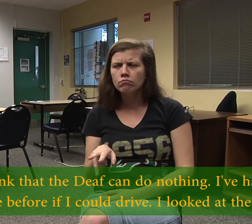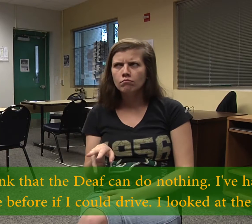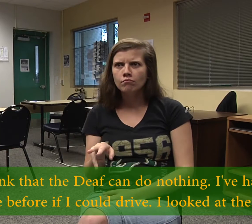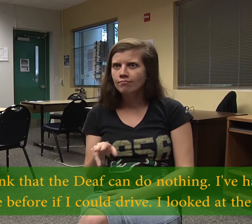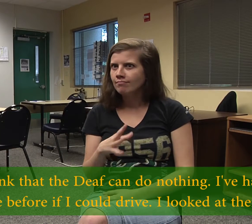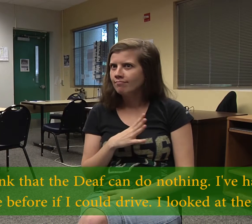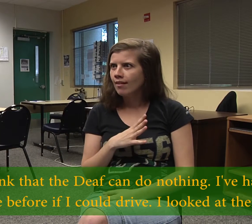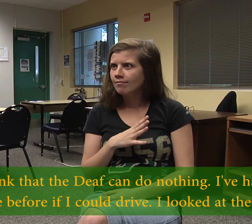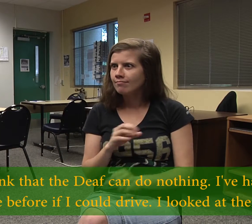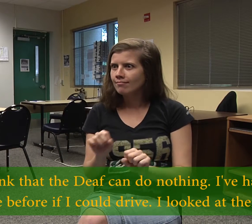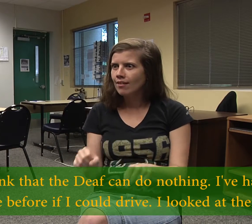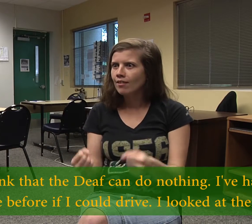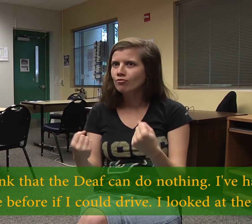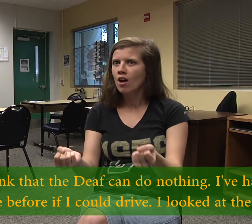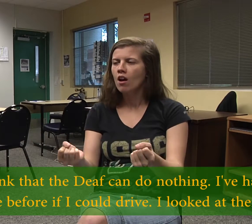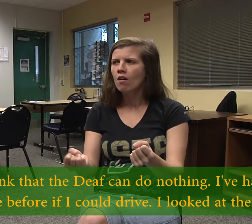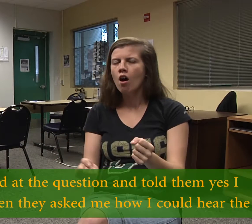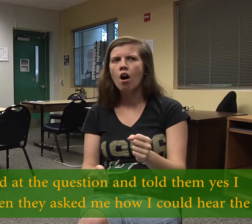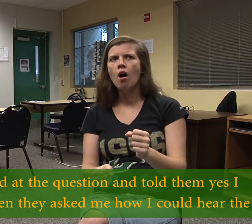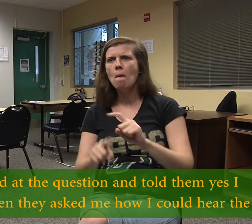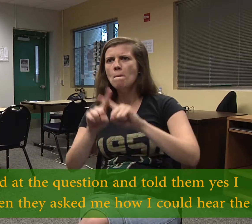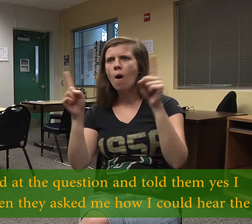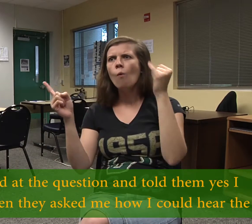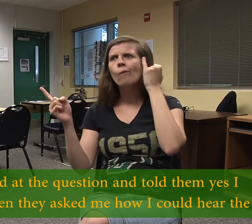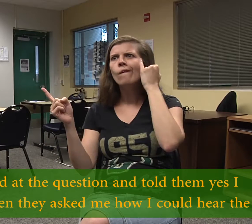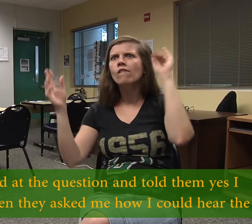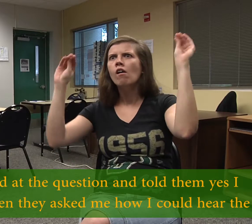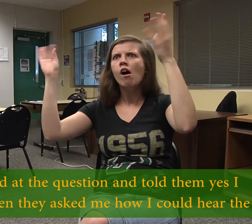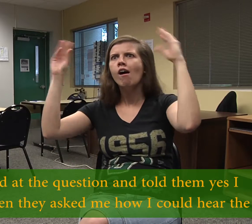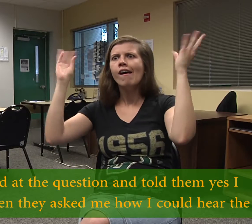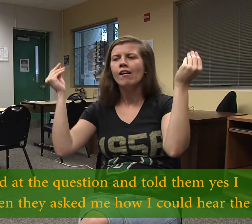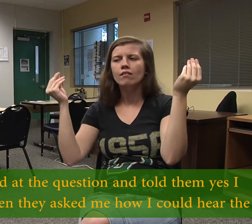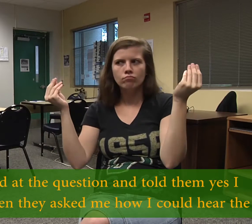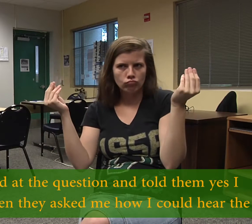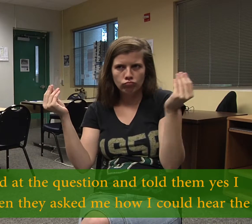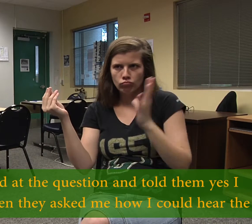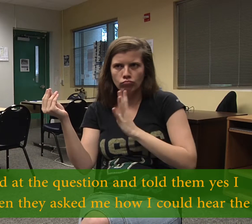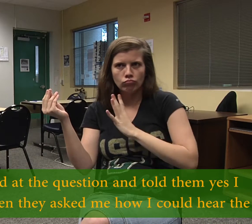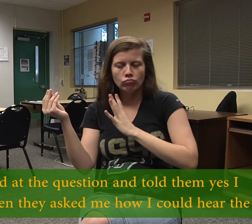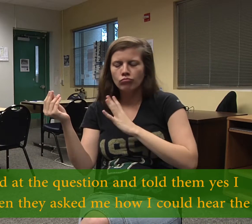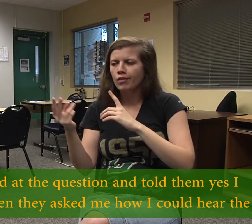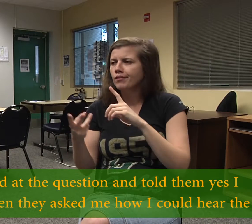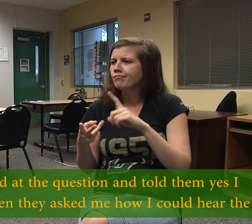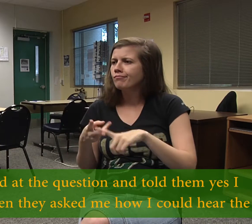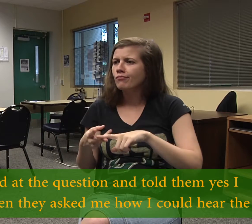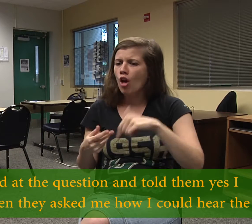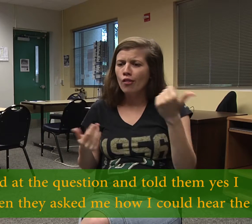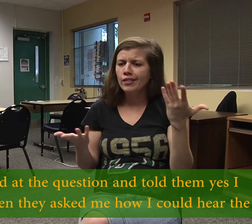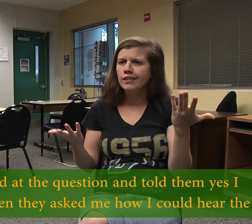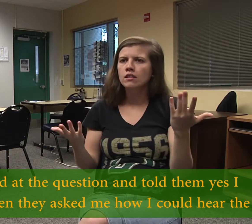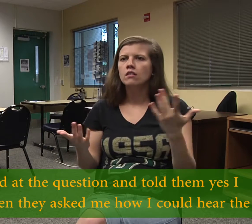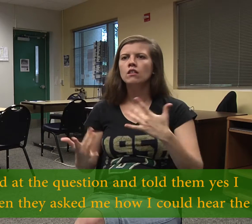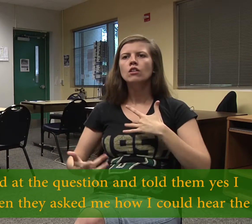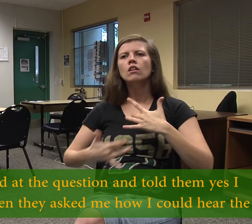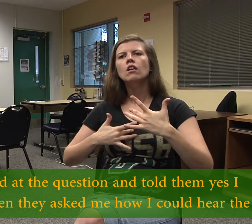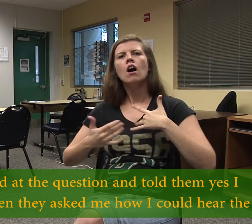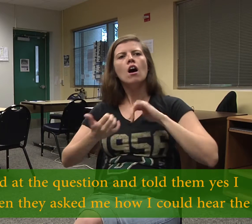surprised at the question. And I told them that yes, I could drive. Then they asked me how I could hear the emergency